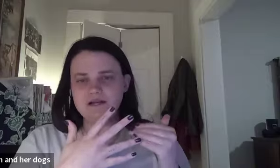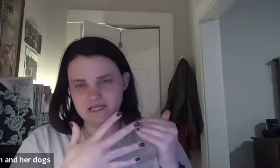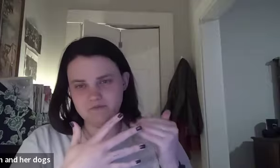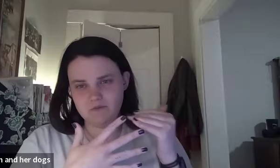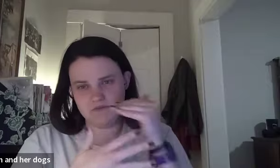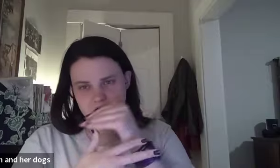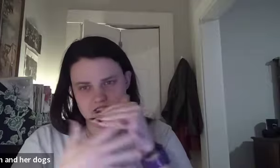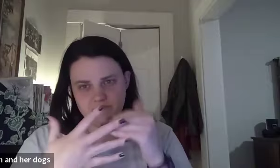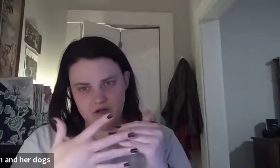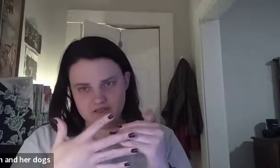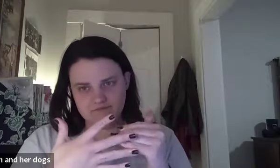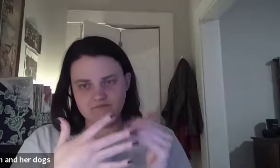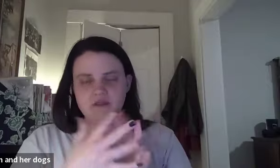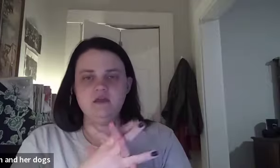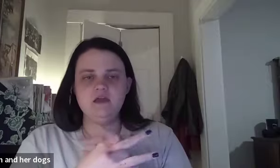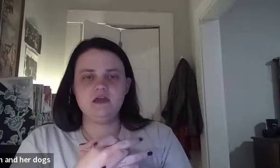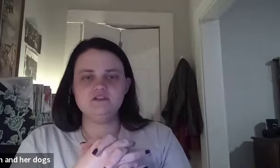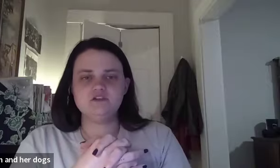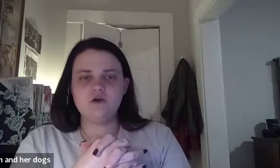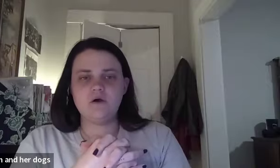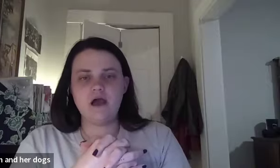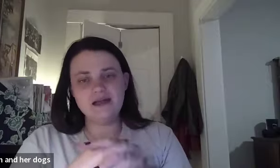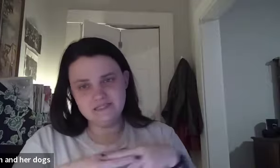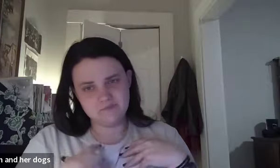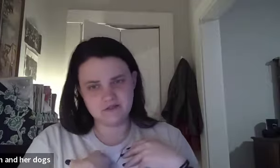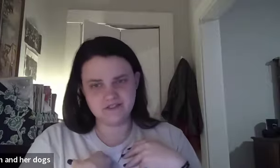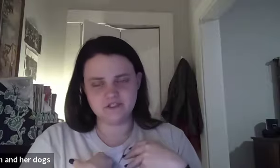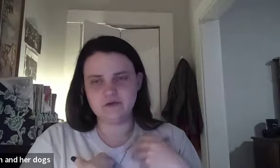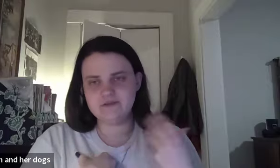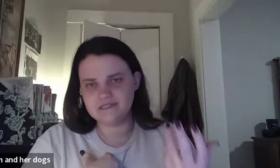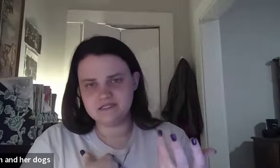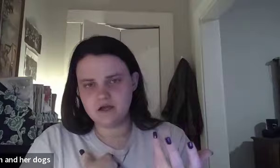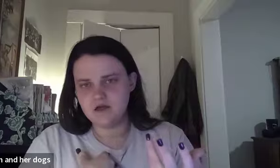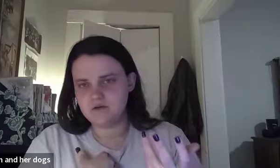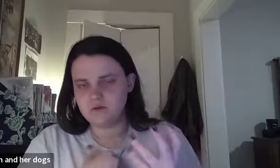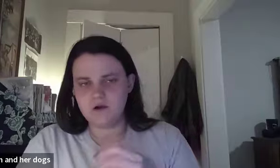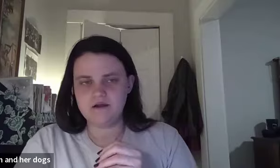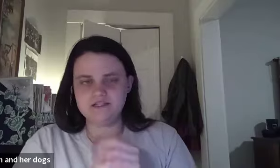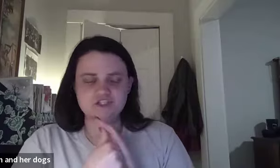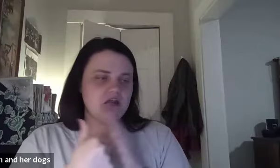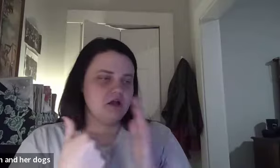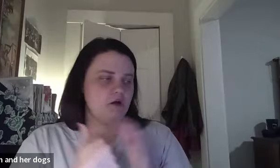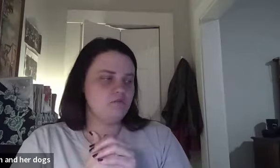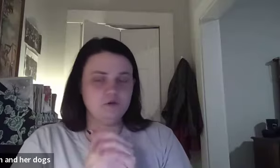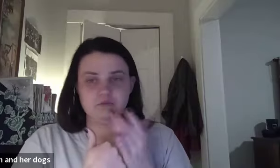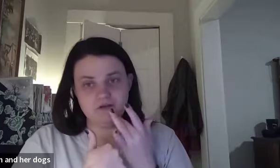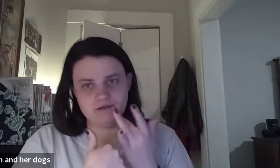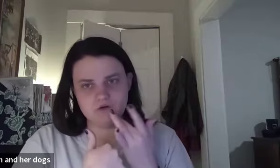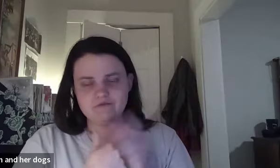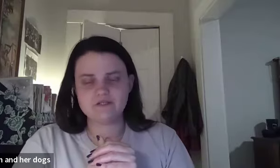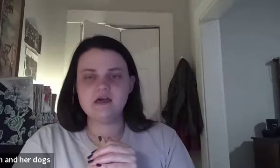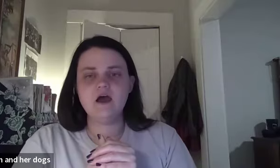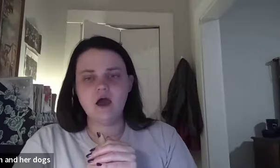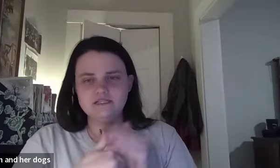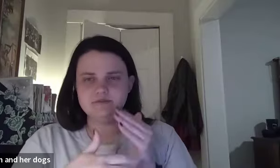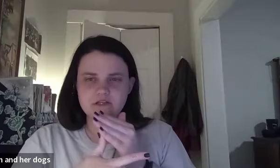to keep them in that spot. And so I typically do, and this is not a required, it's just kind of how your again preference. I typically